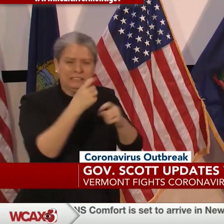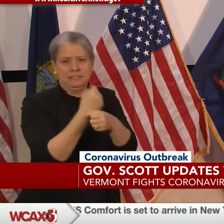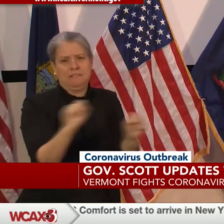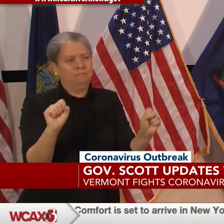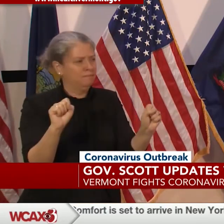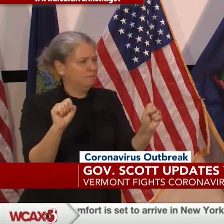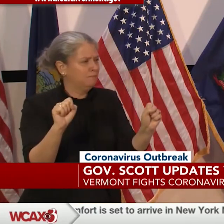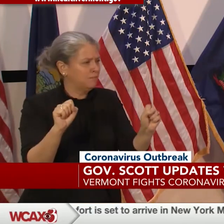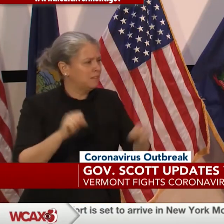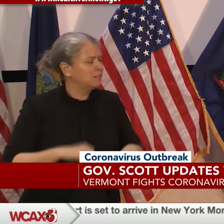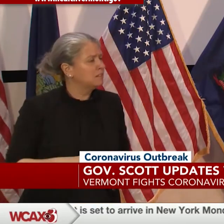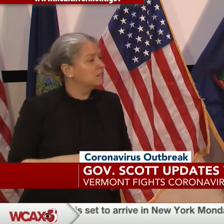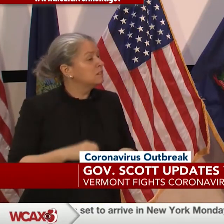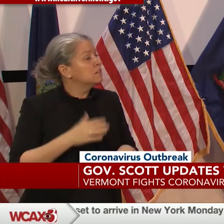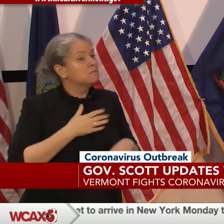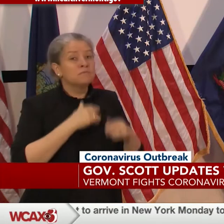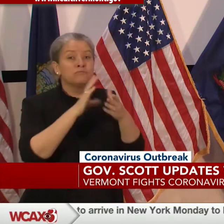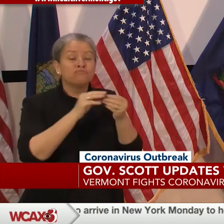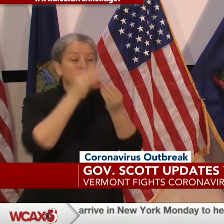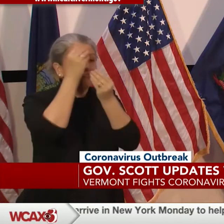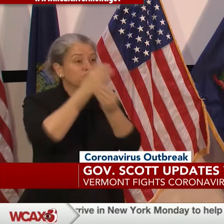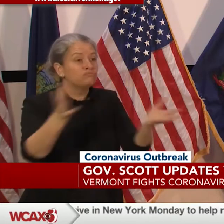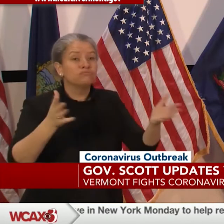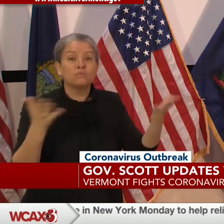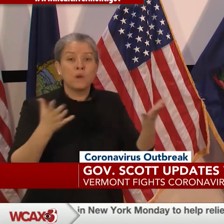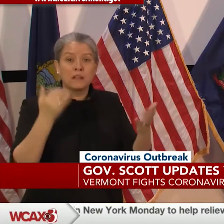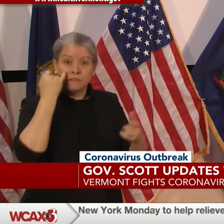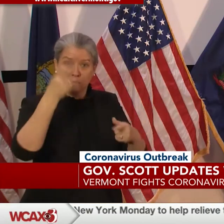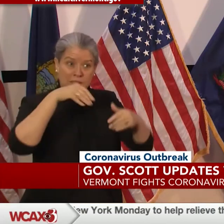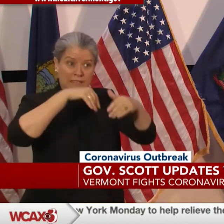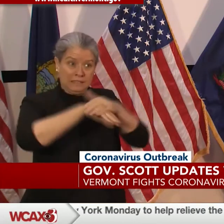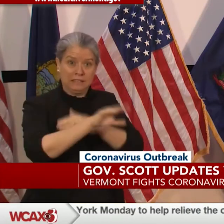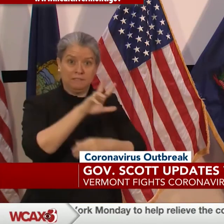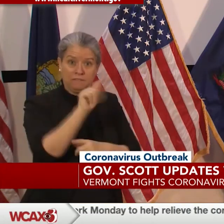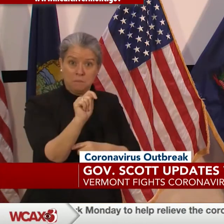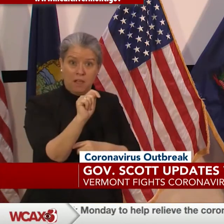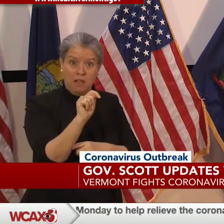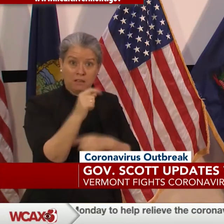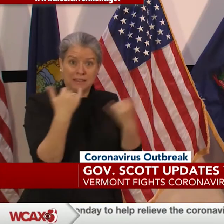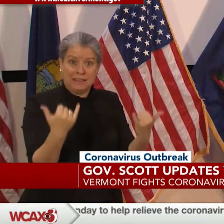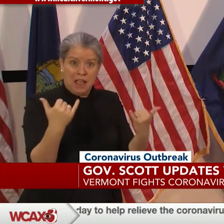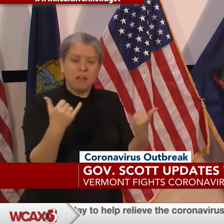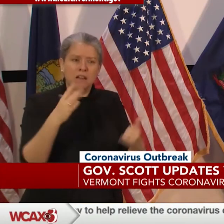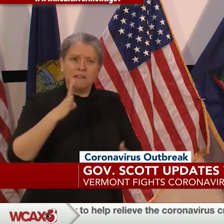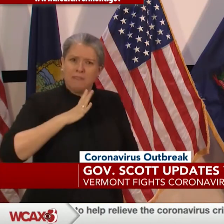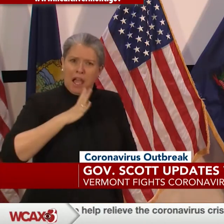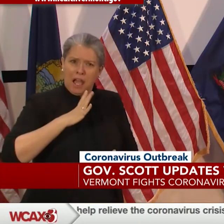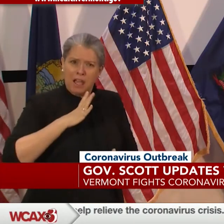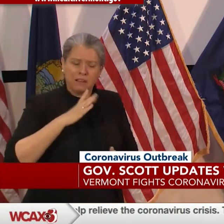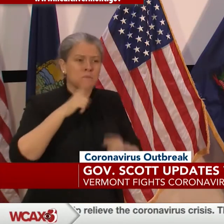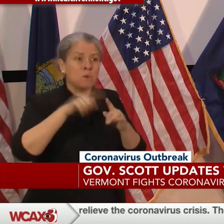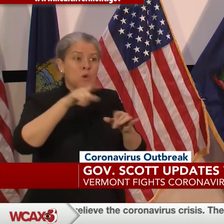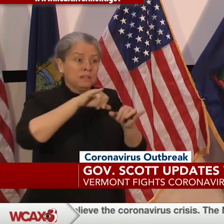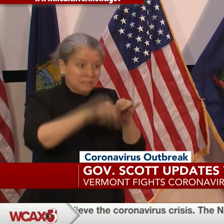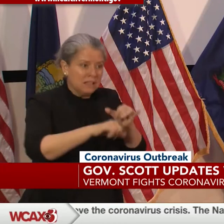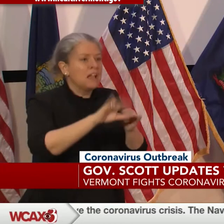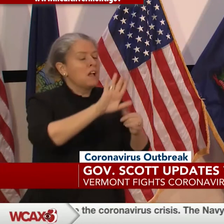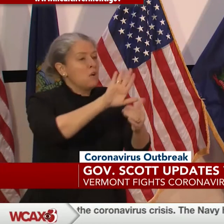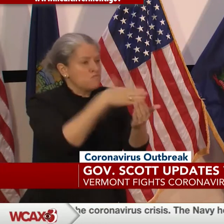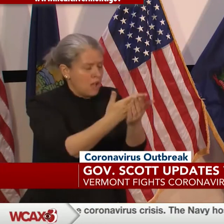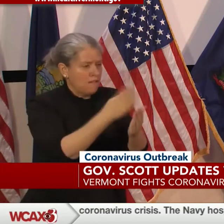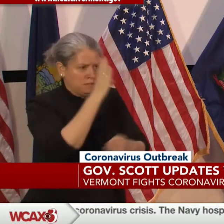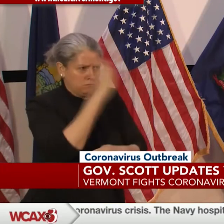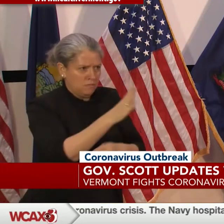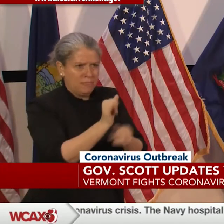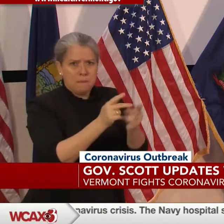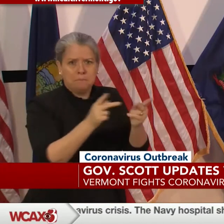this: if you're entering the state, you're directed to isolate in order to protect those already here, as well